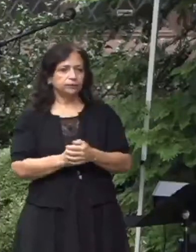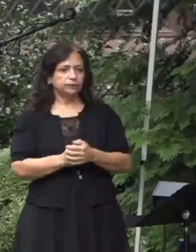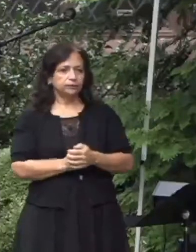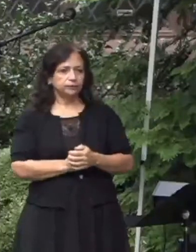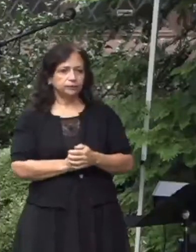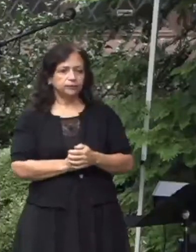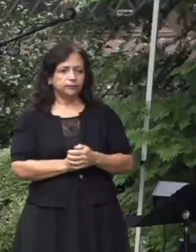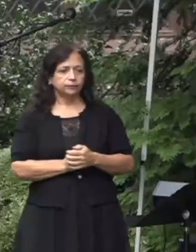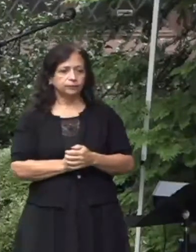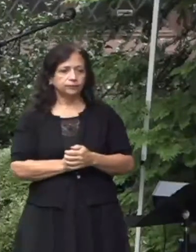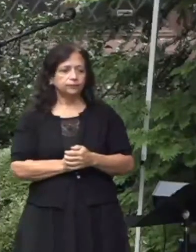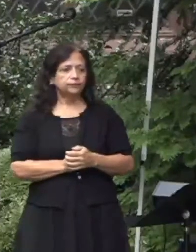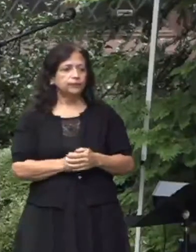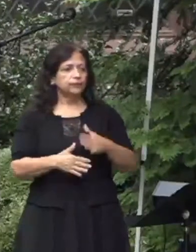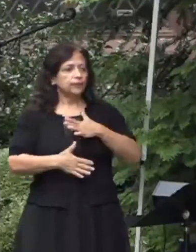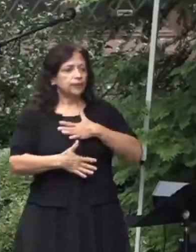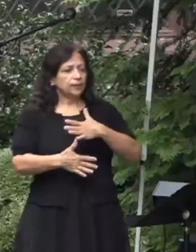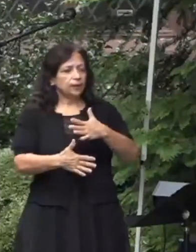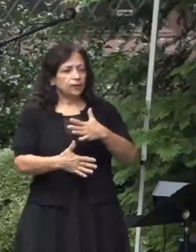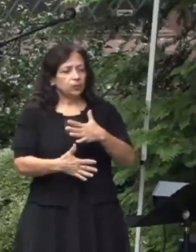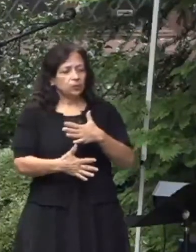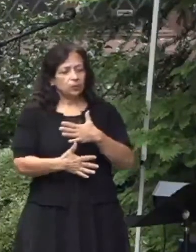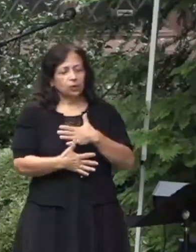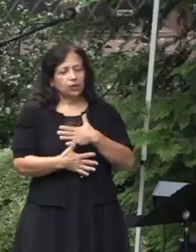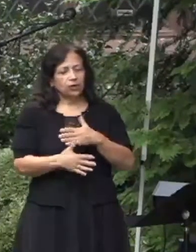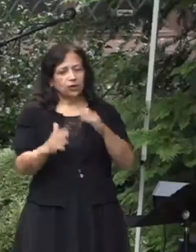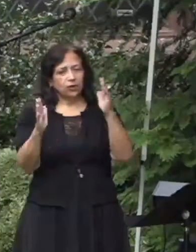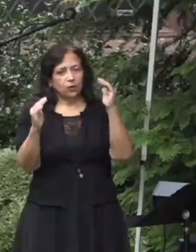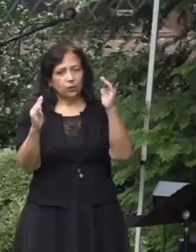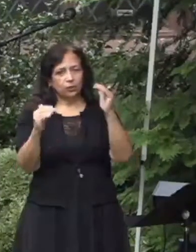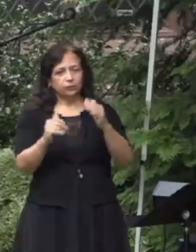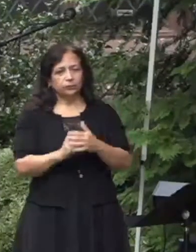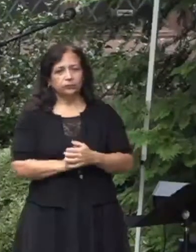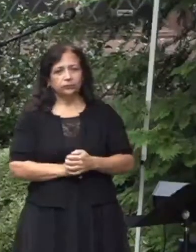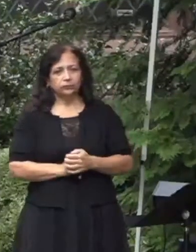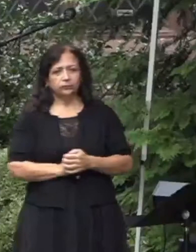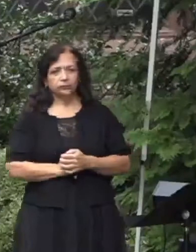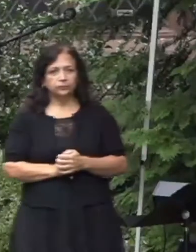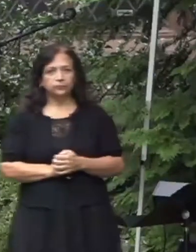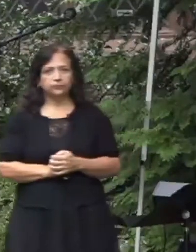cup and breathe in hope.